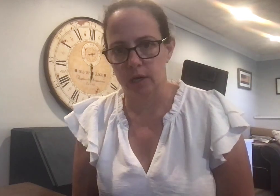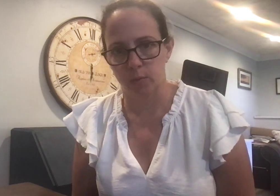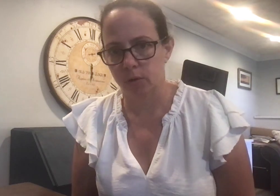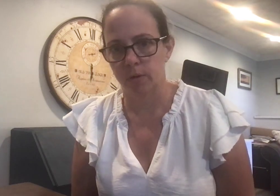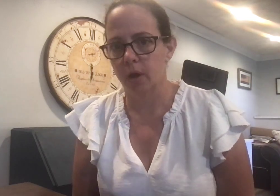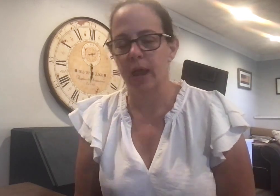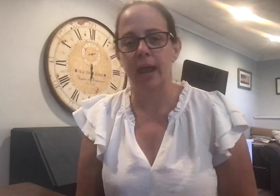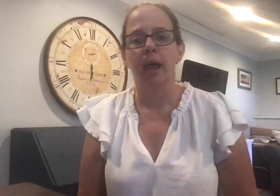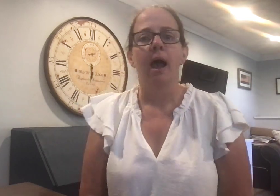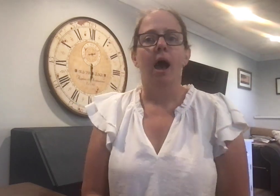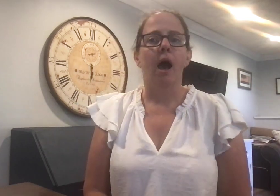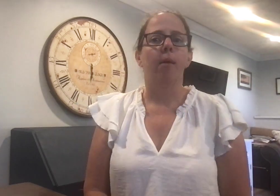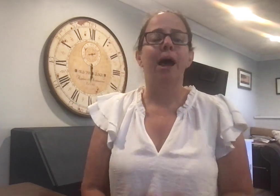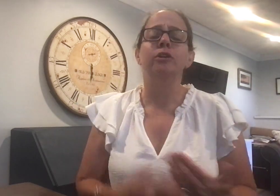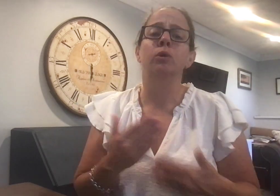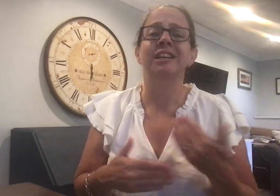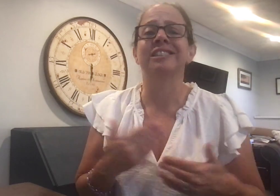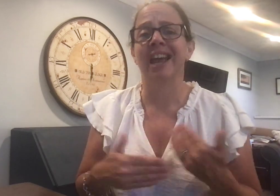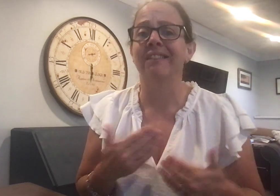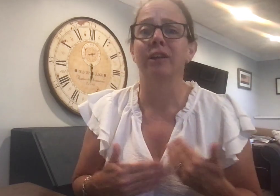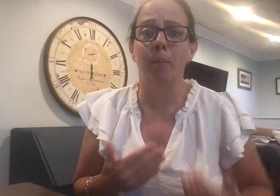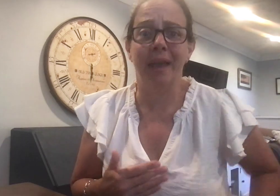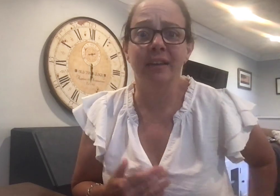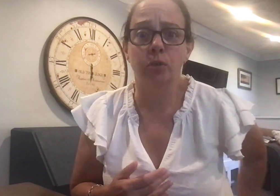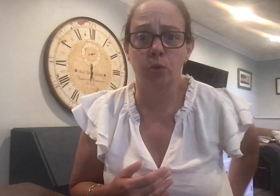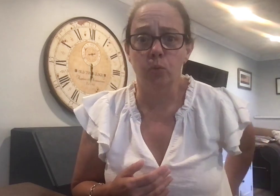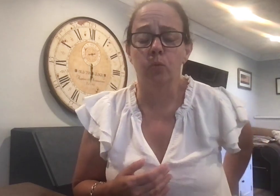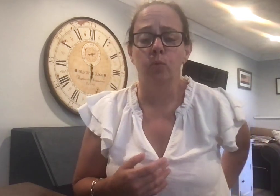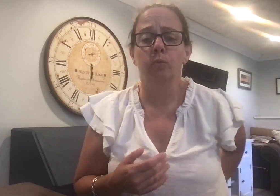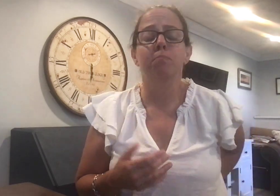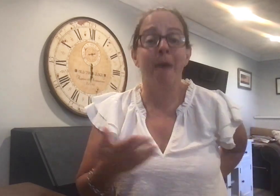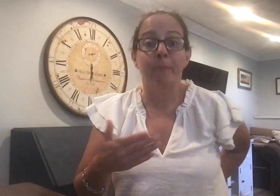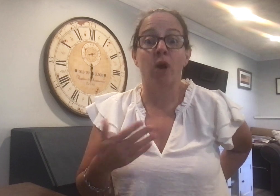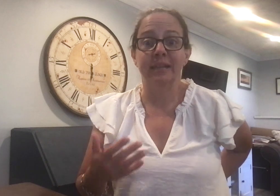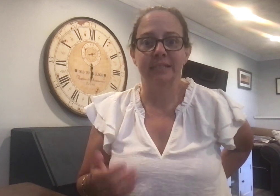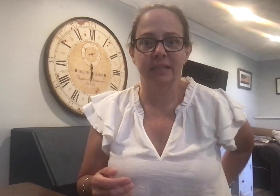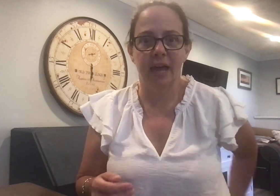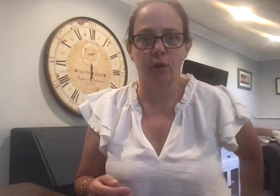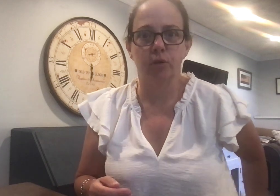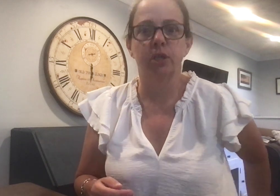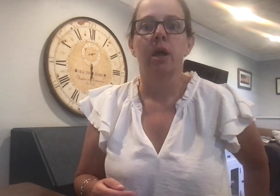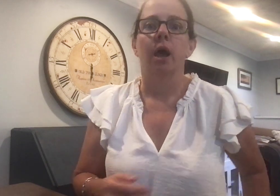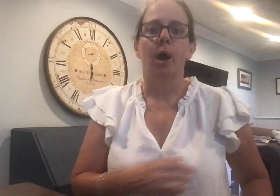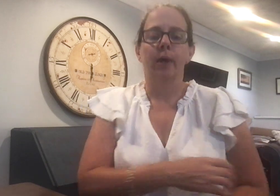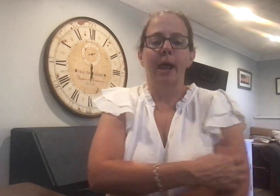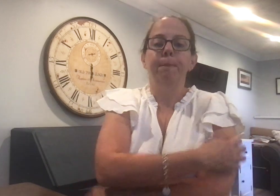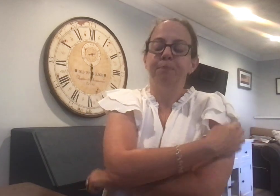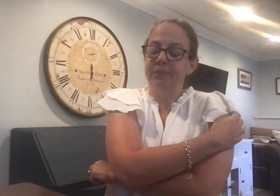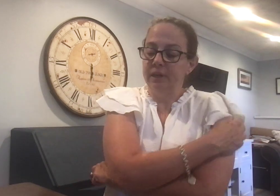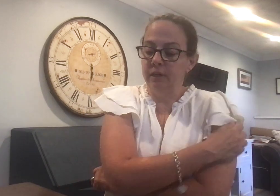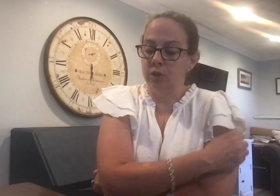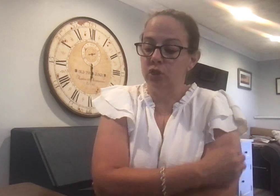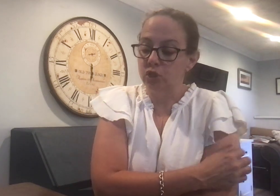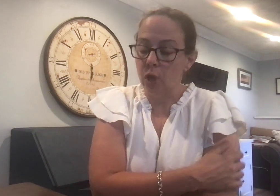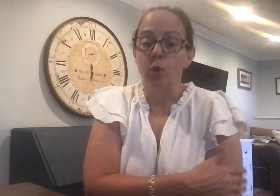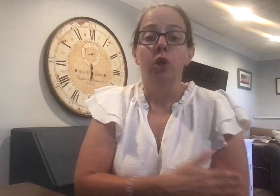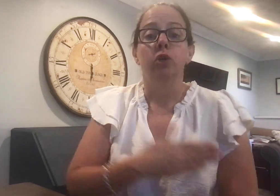understandable. Okay? I know it does take a little bit to memorize the letters. Okay? So you could